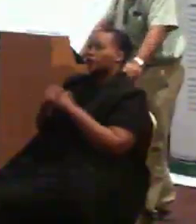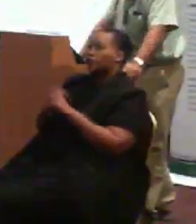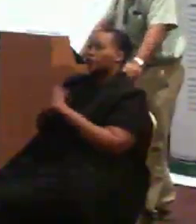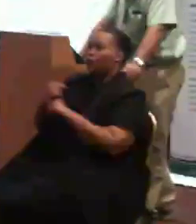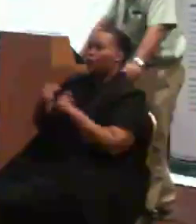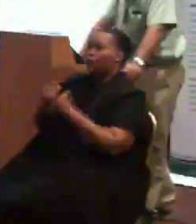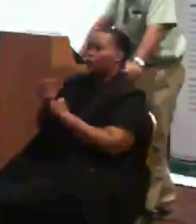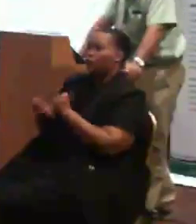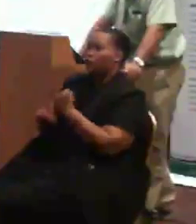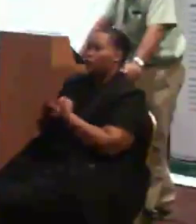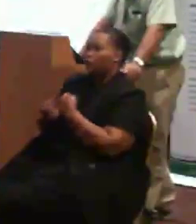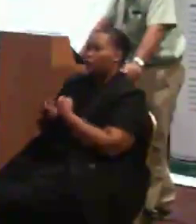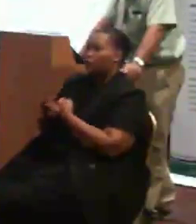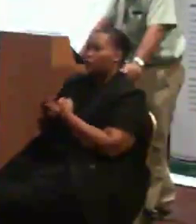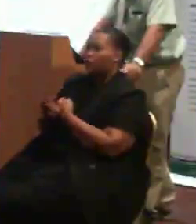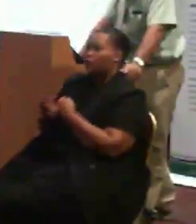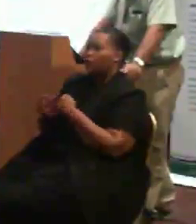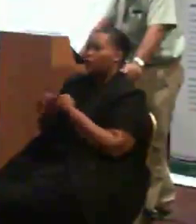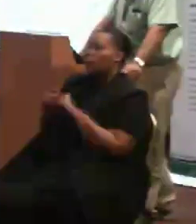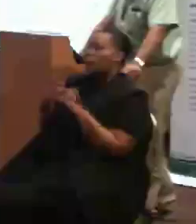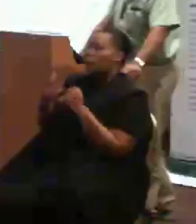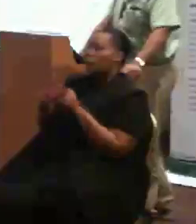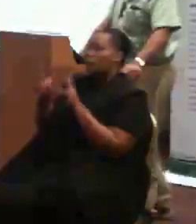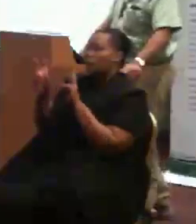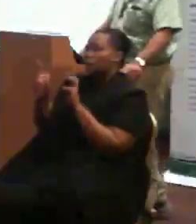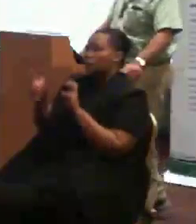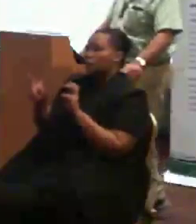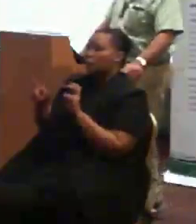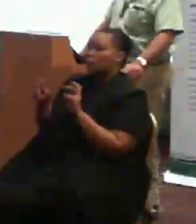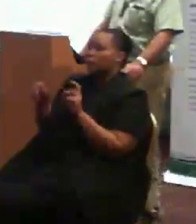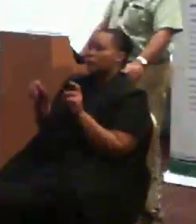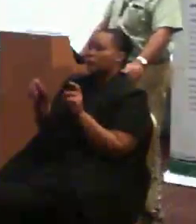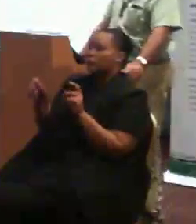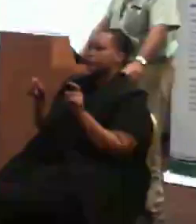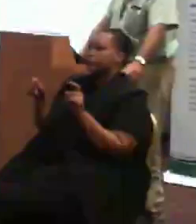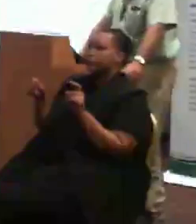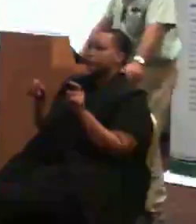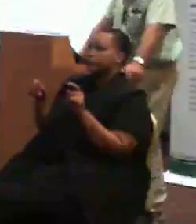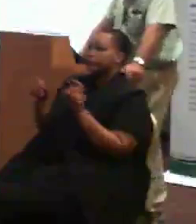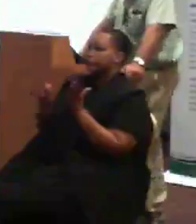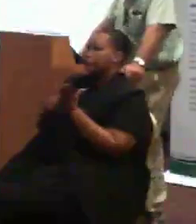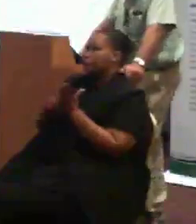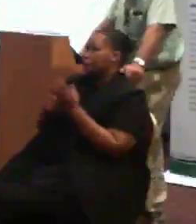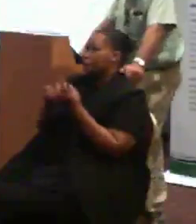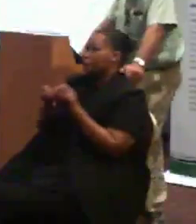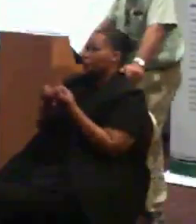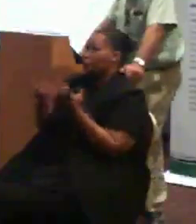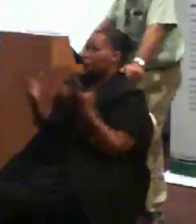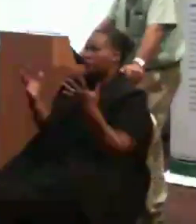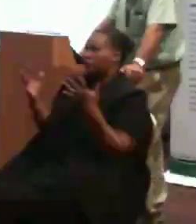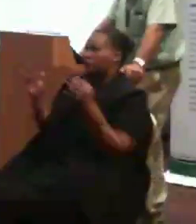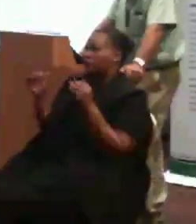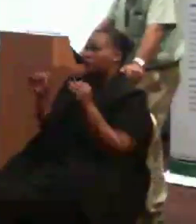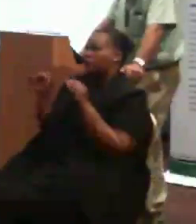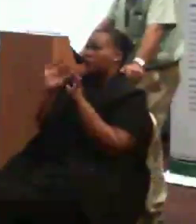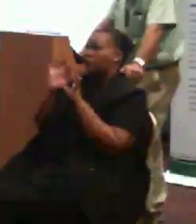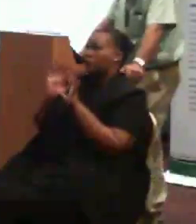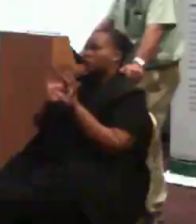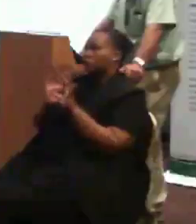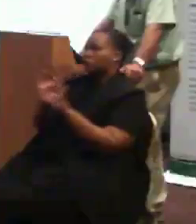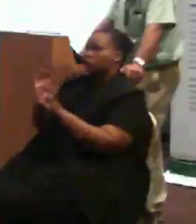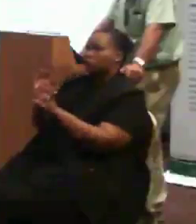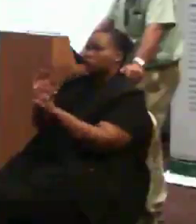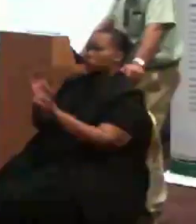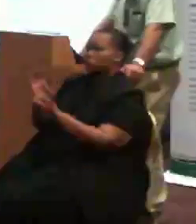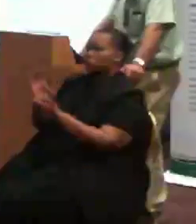Eskom, who suffocates in debt. The South African economy and world tendencies, public demand and protest will force the EU